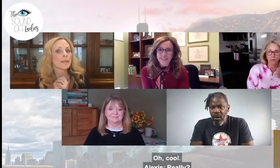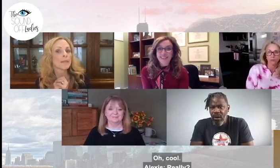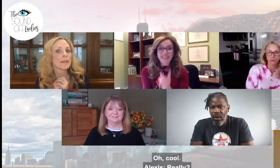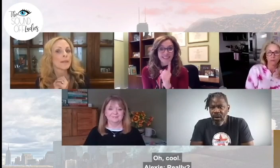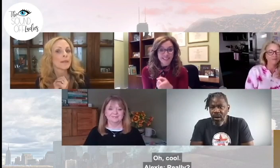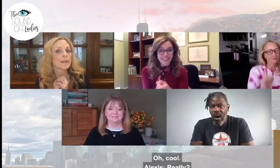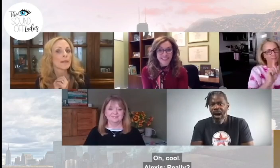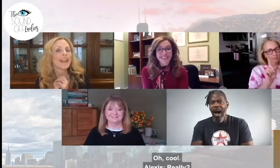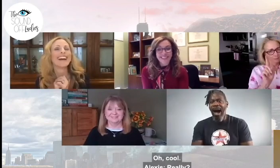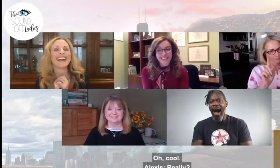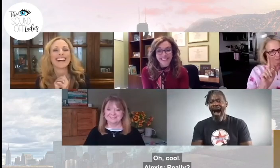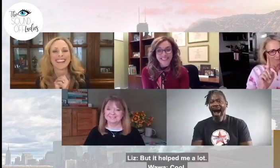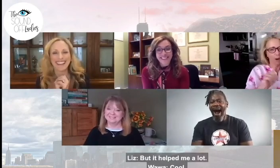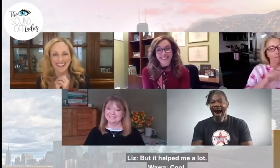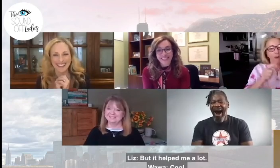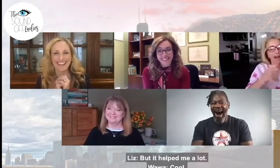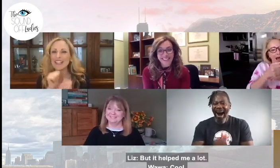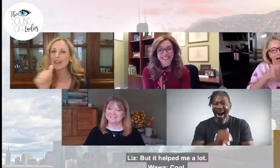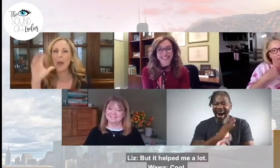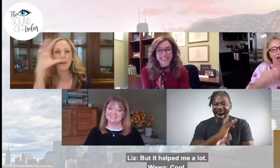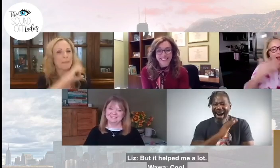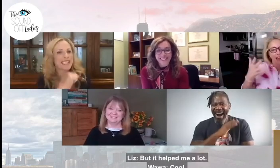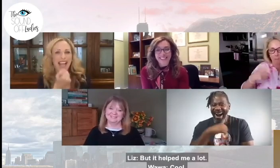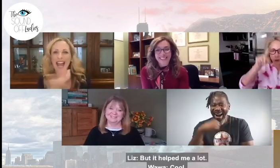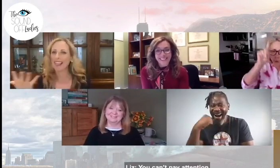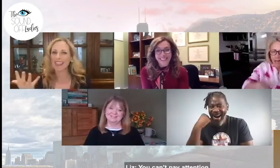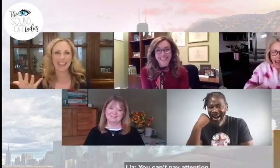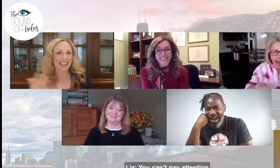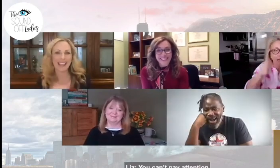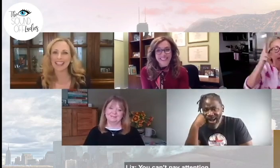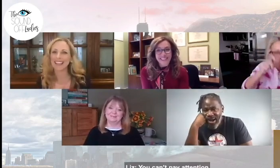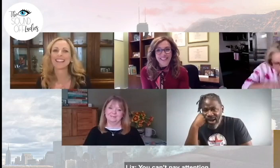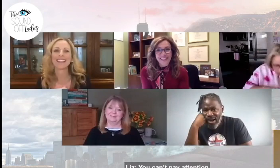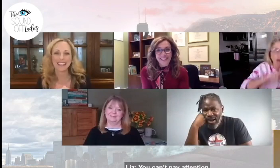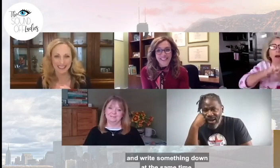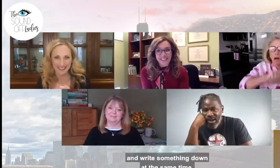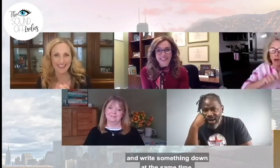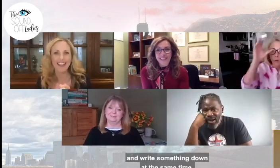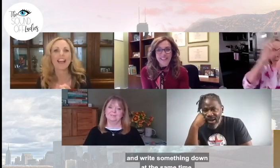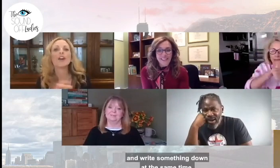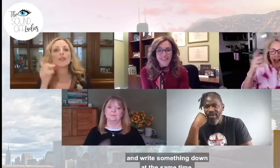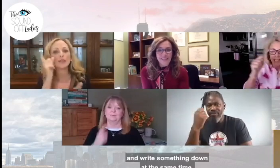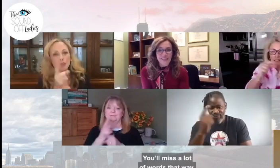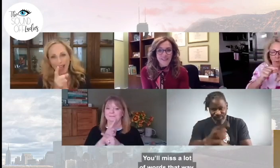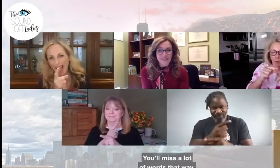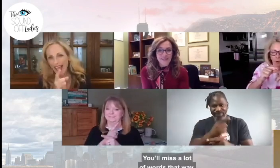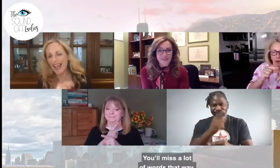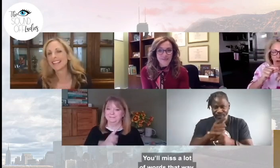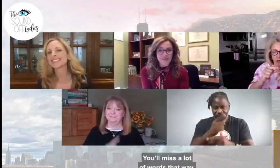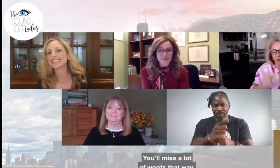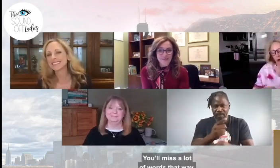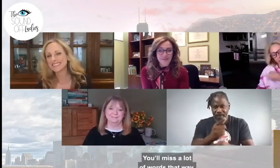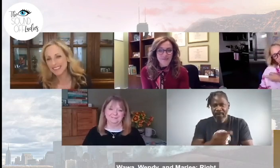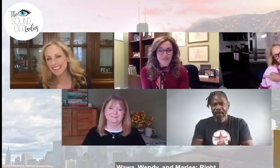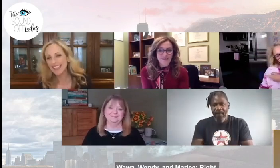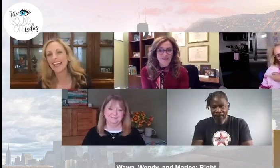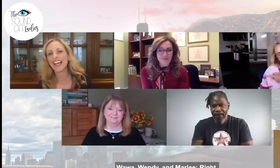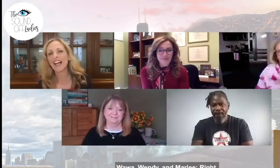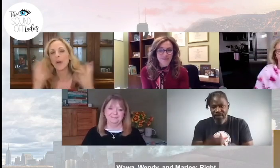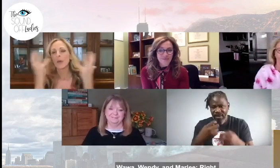I thought it was so cool. I could just sit there and pay attention to the lecture, but because there's no way you can watch the lecture and take notes at